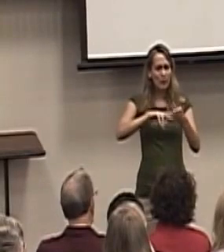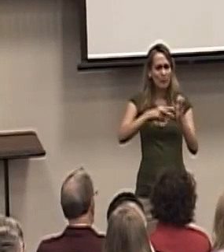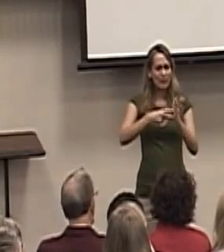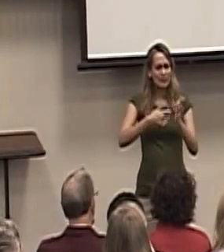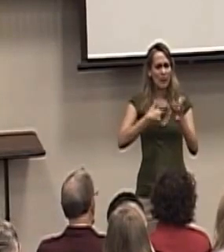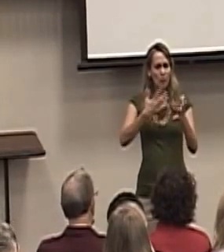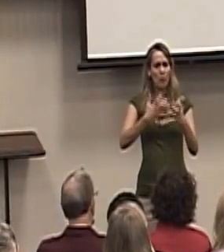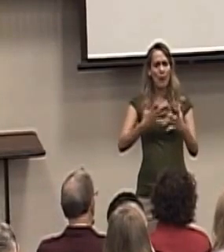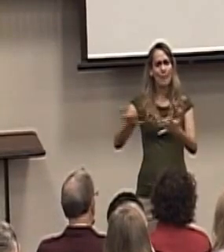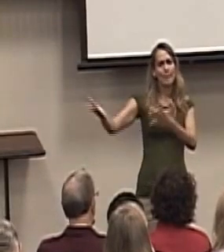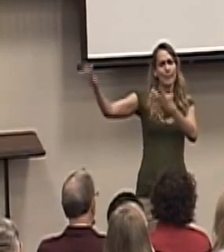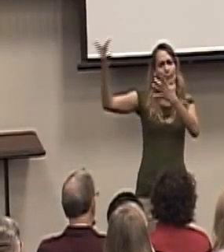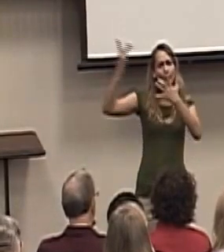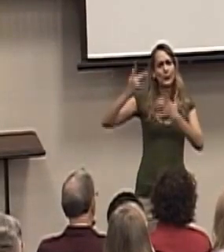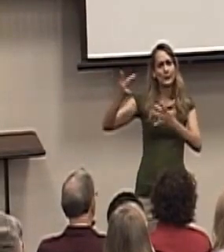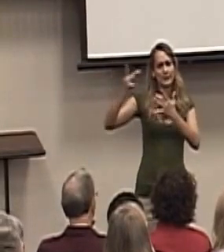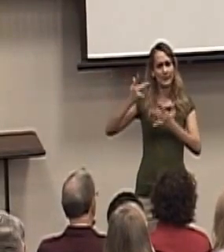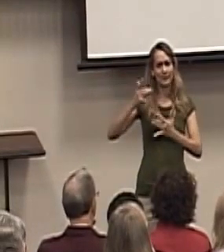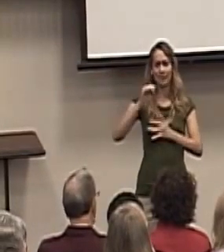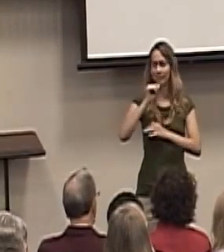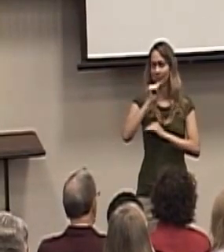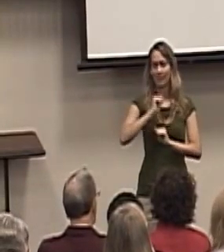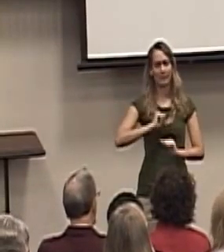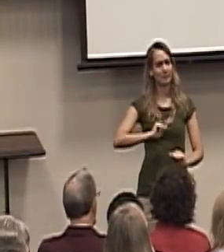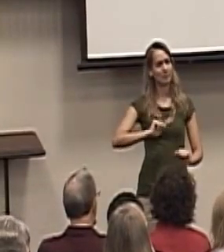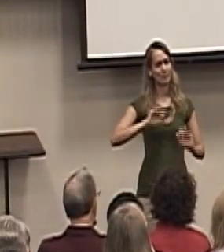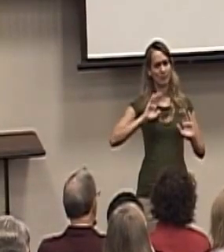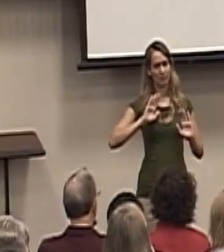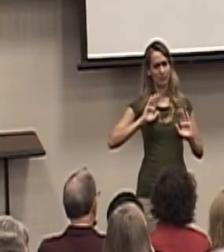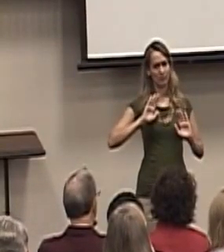desire mercy and not sacrifice.